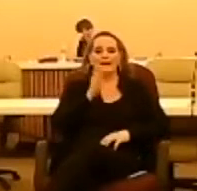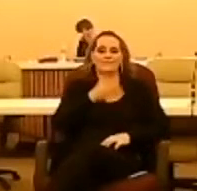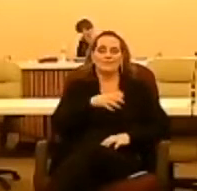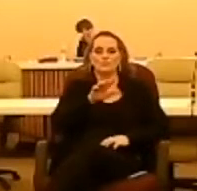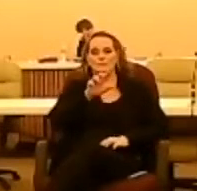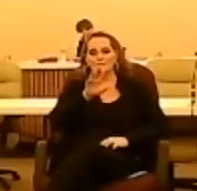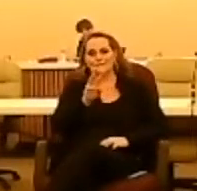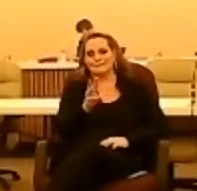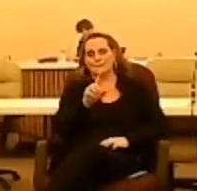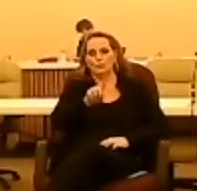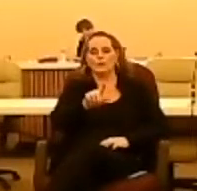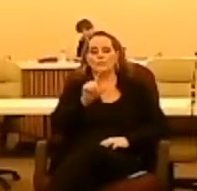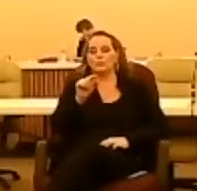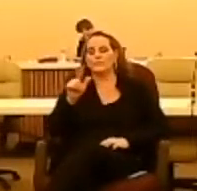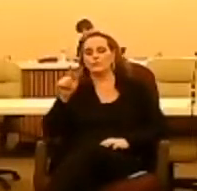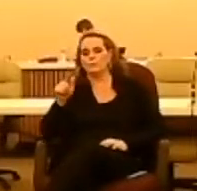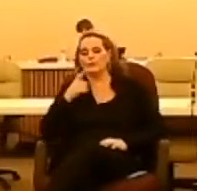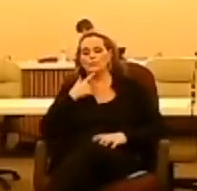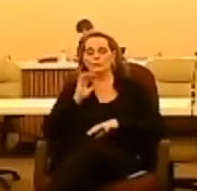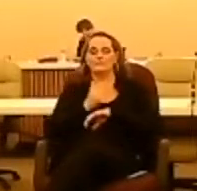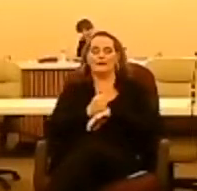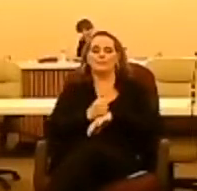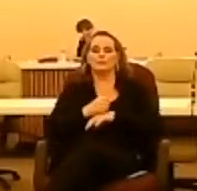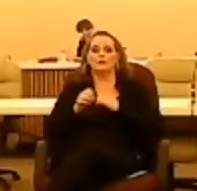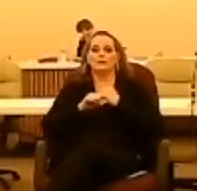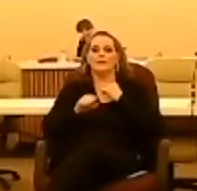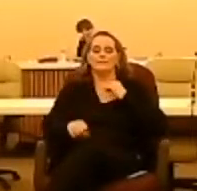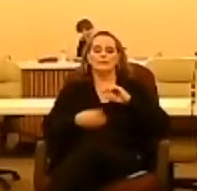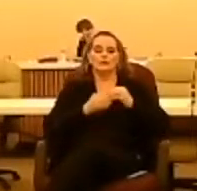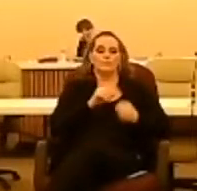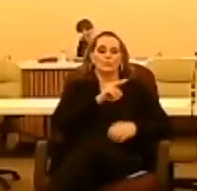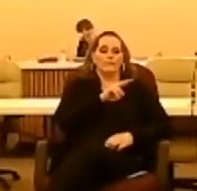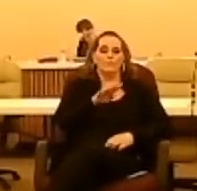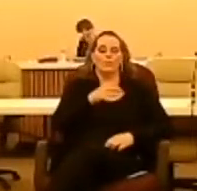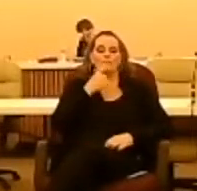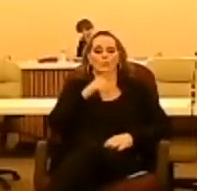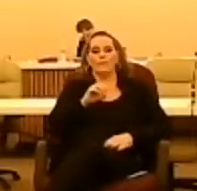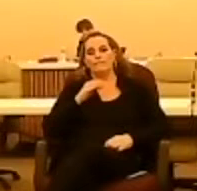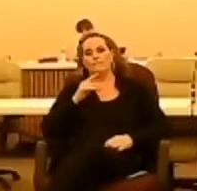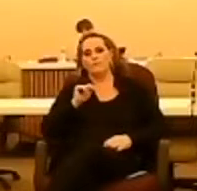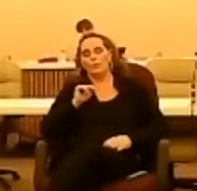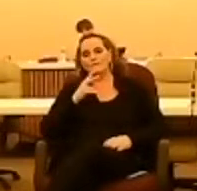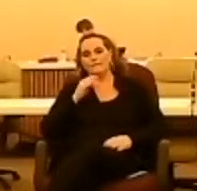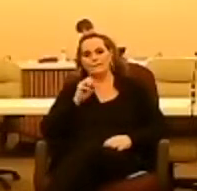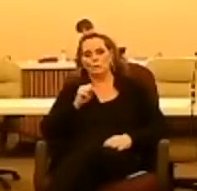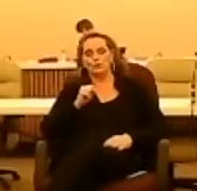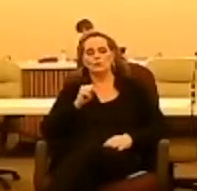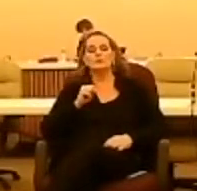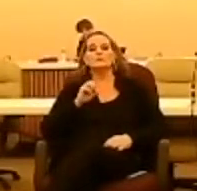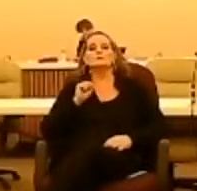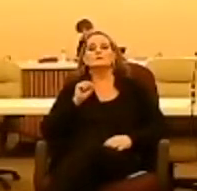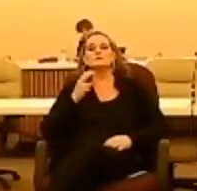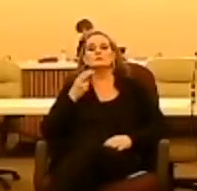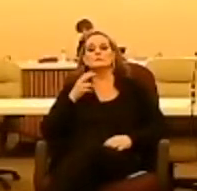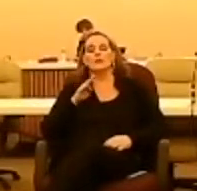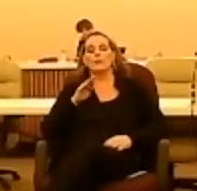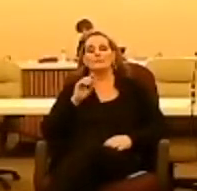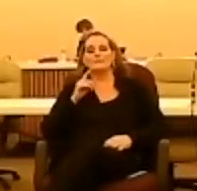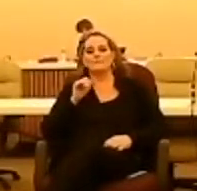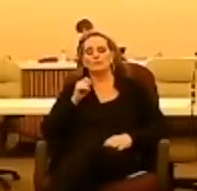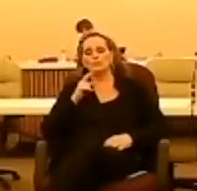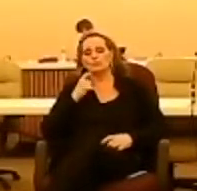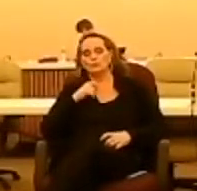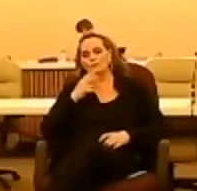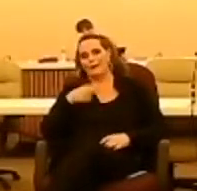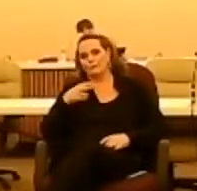5-61, 2021, to establish extension number 24 for the Forest View subdivision to the Henrietta Drainage District. Second.